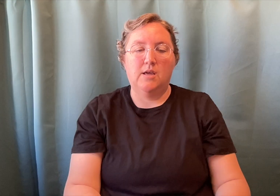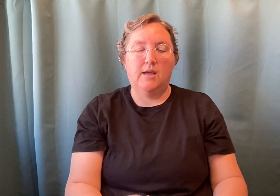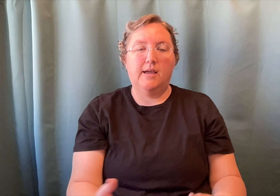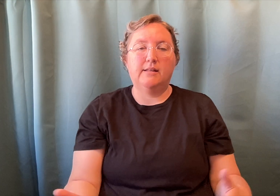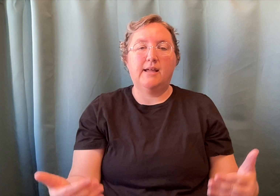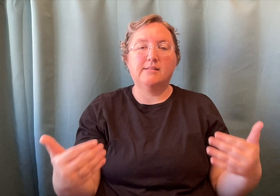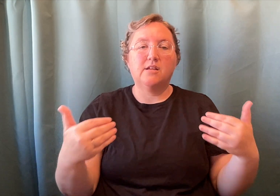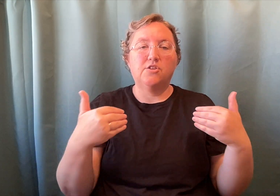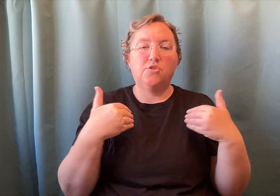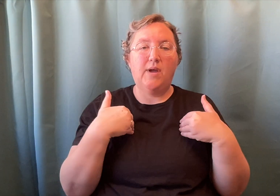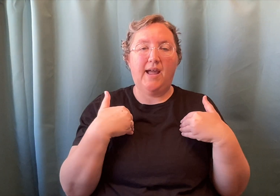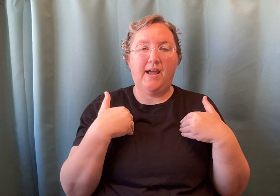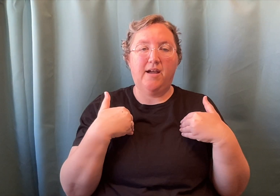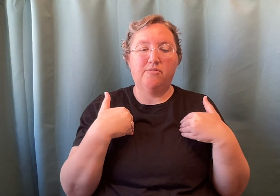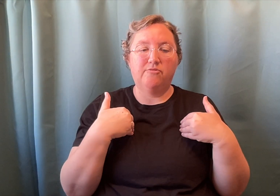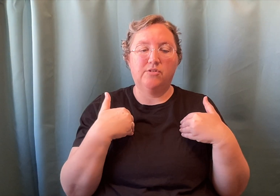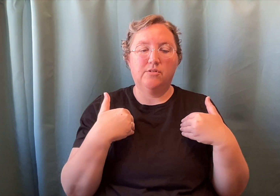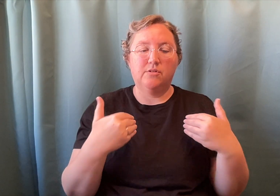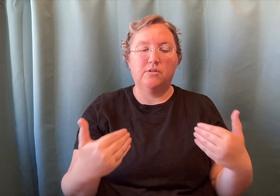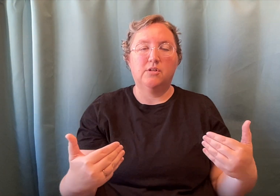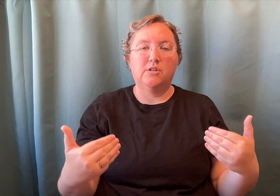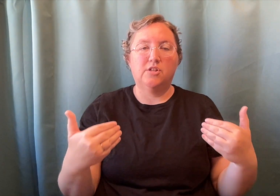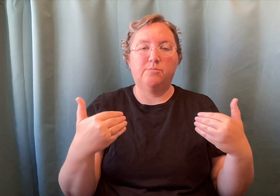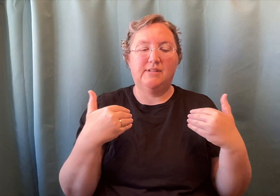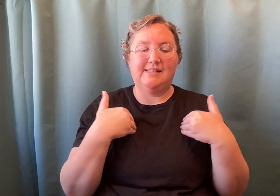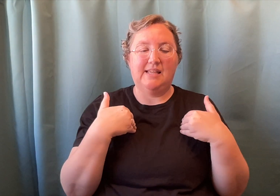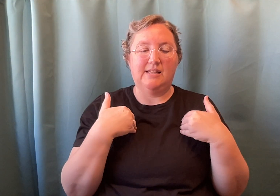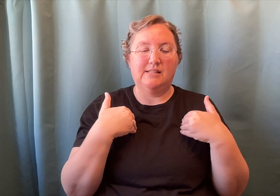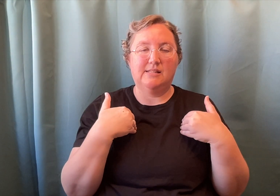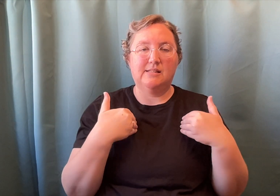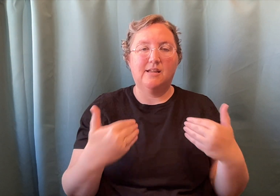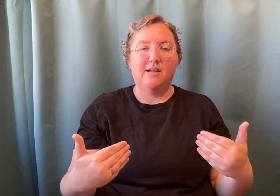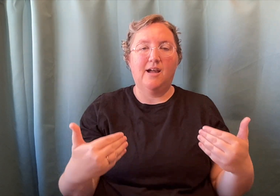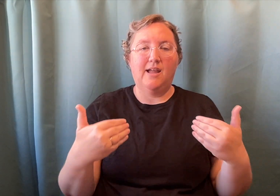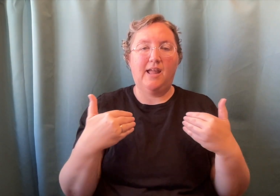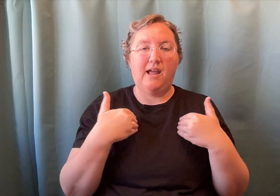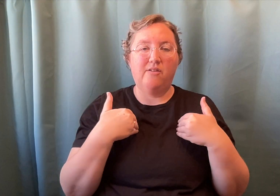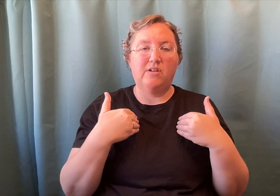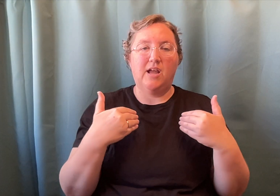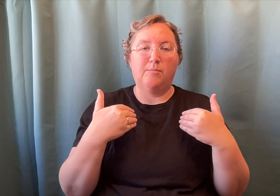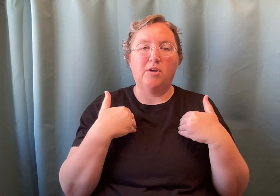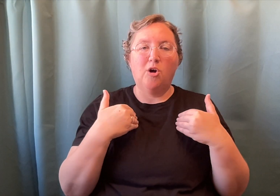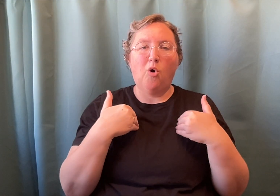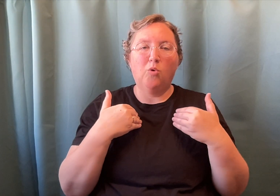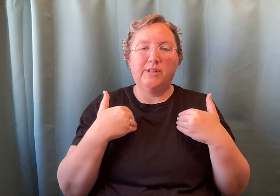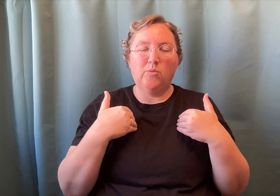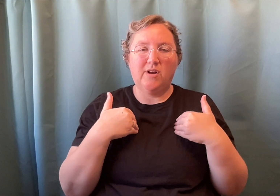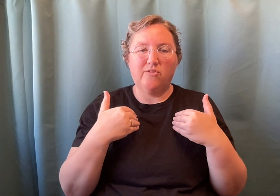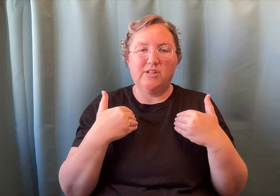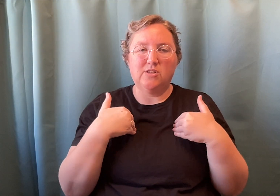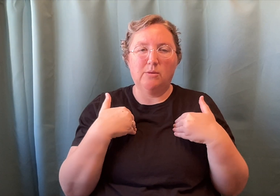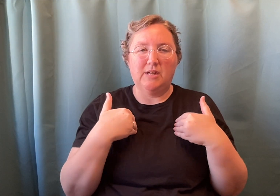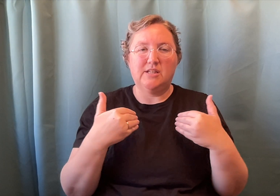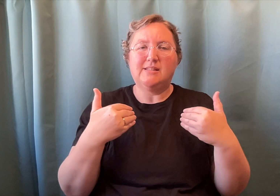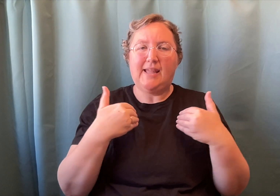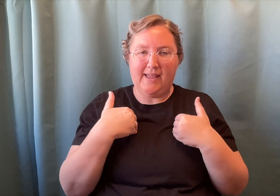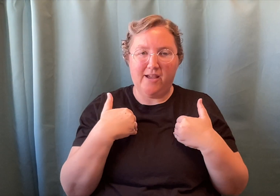And last, to have. To possess. I have it. I'm holding whatever it is on my chest. I have